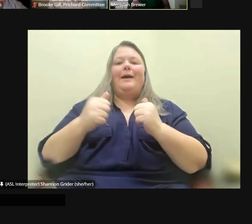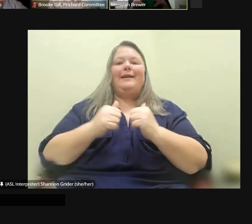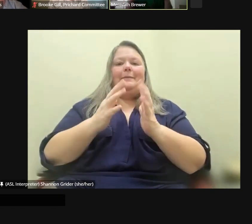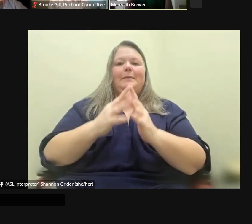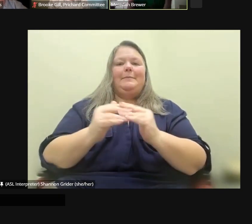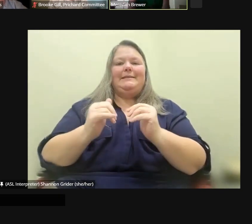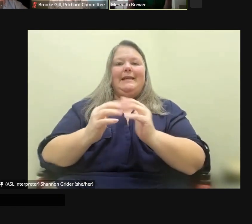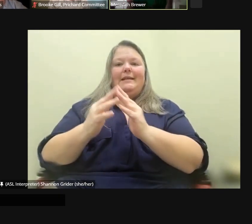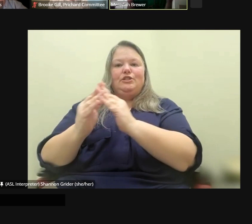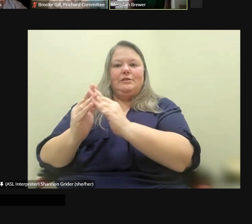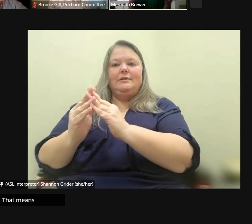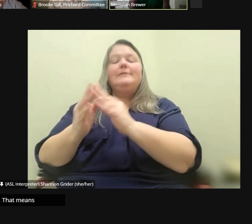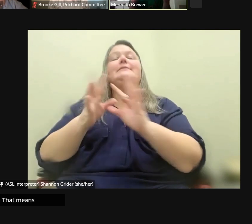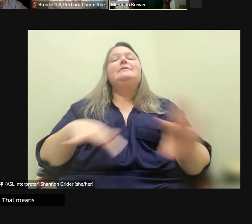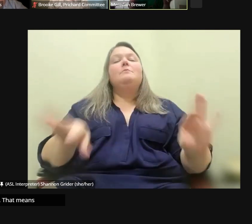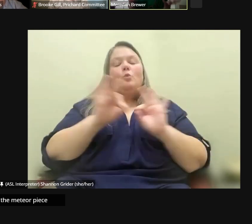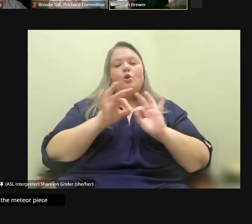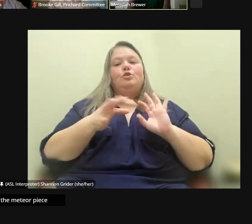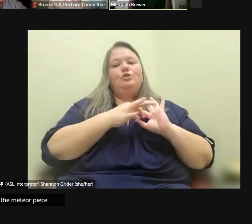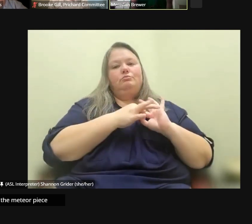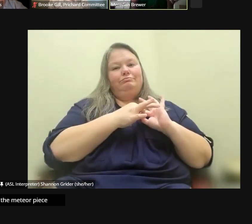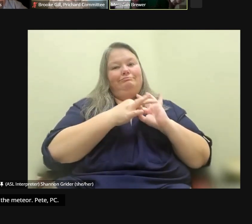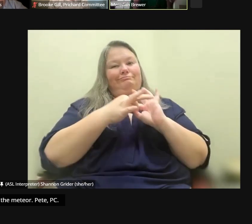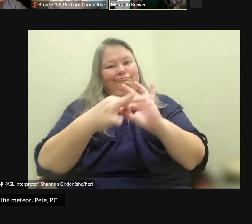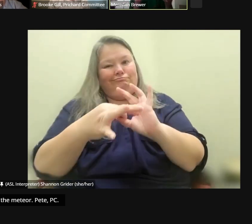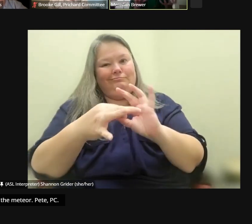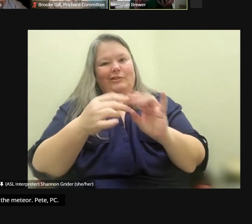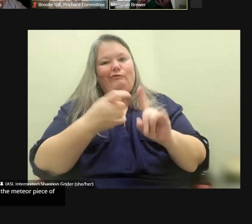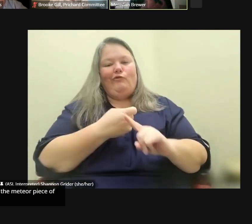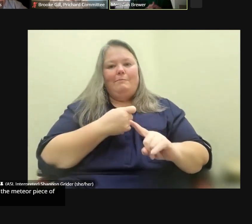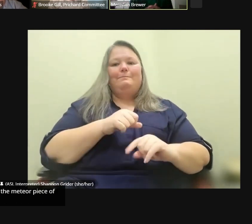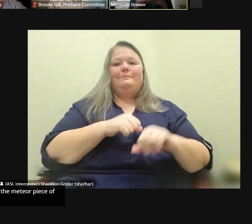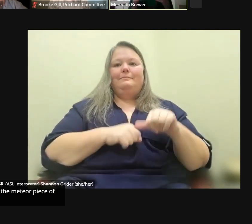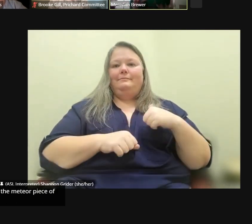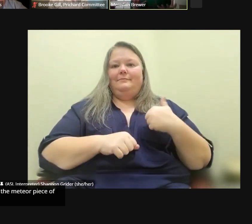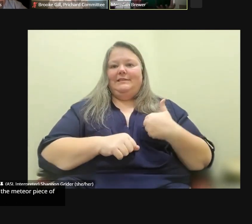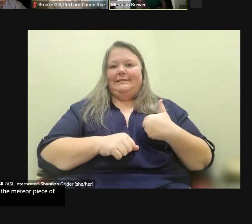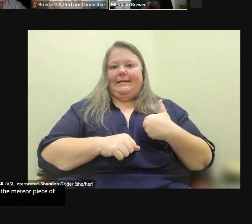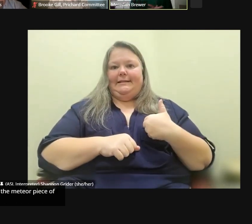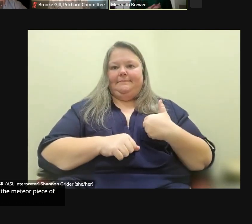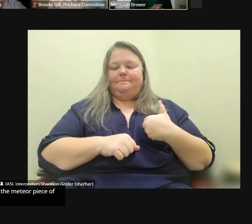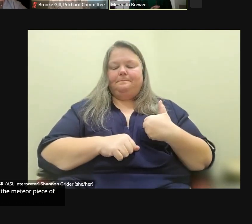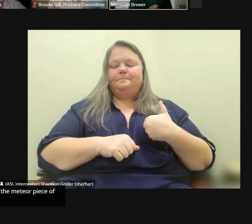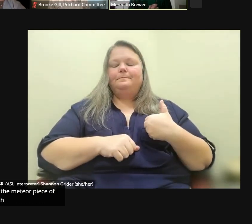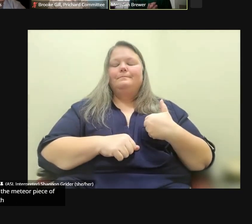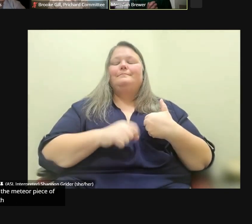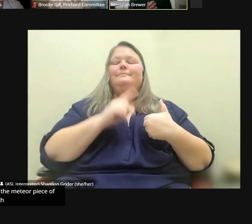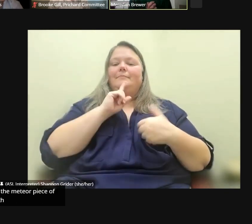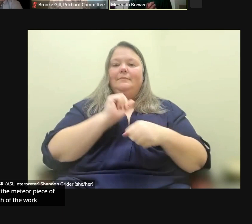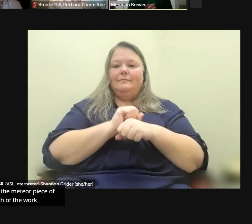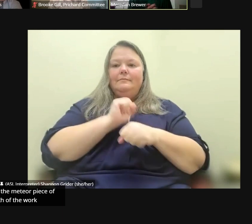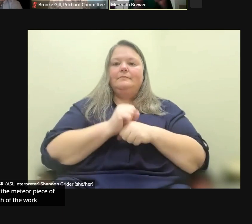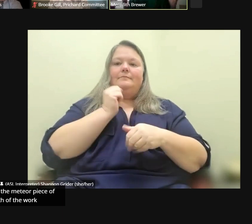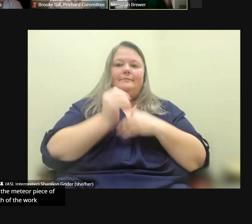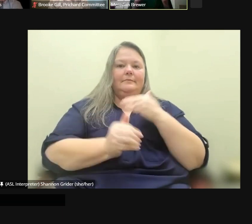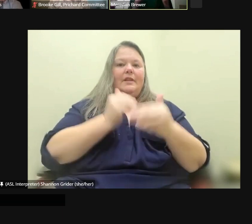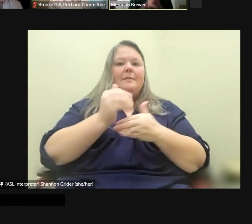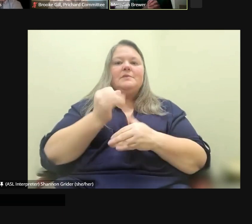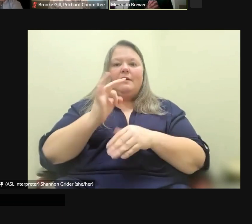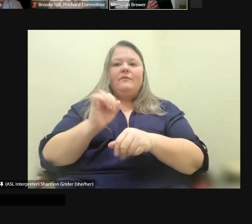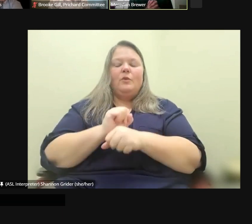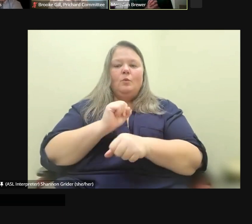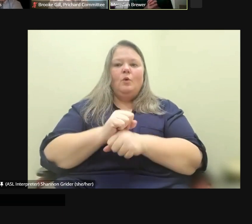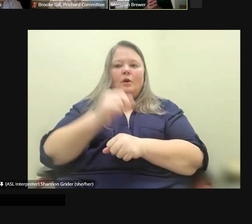the meatier piece of this, right? Like the actual depth of the work too. So I think